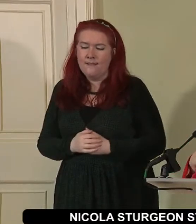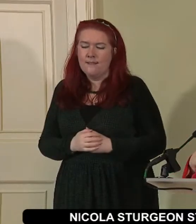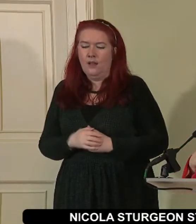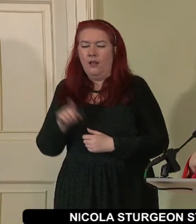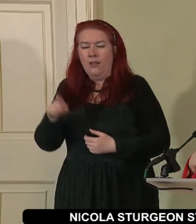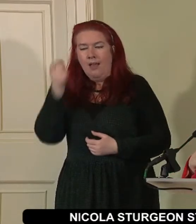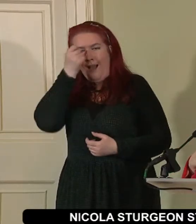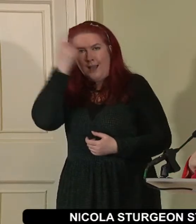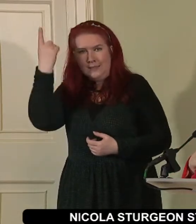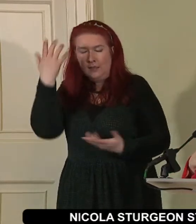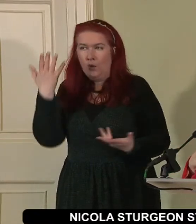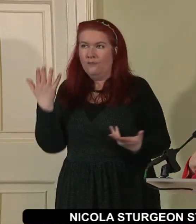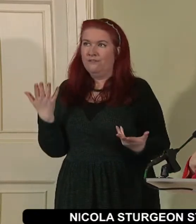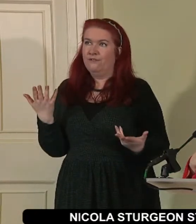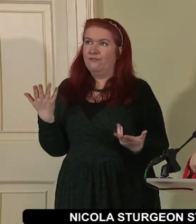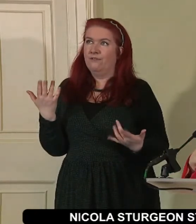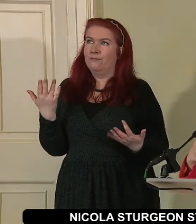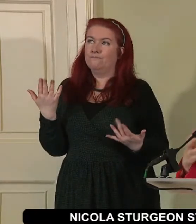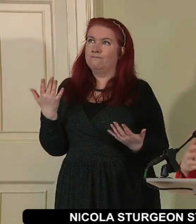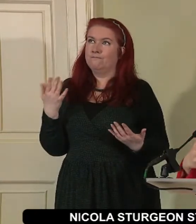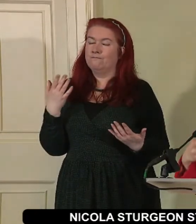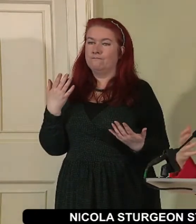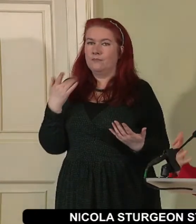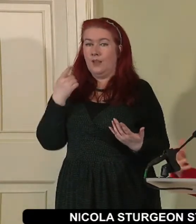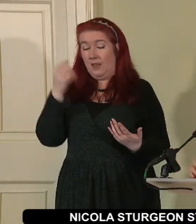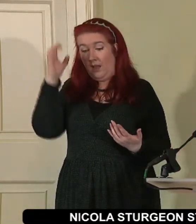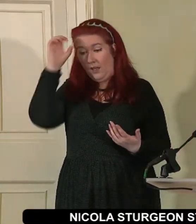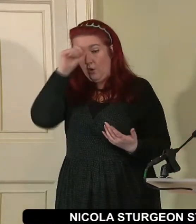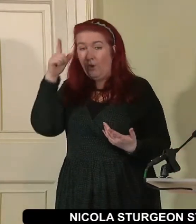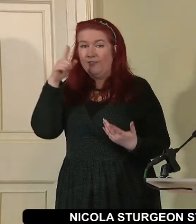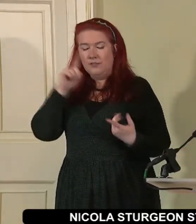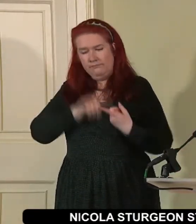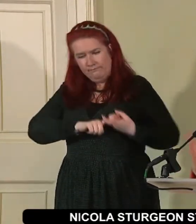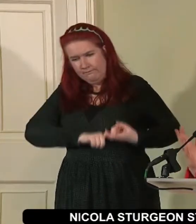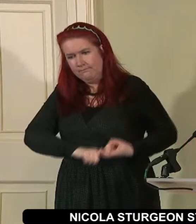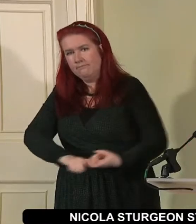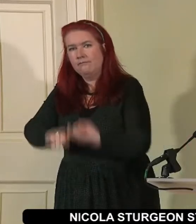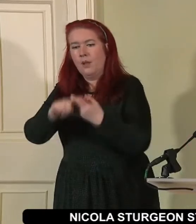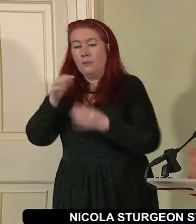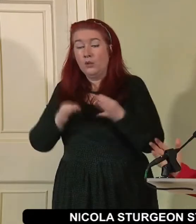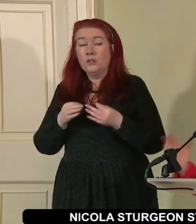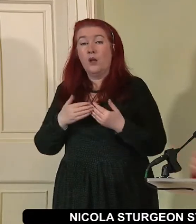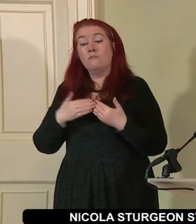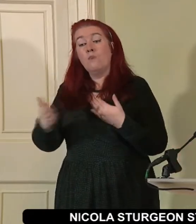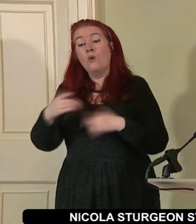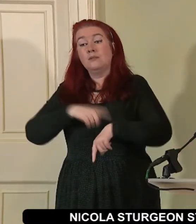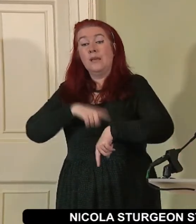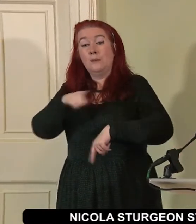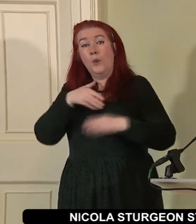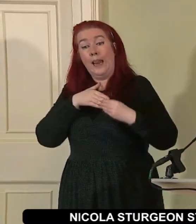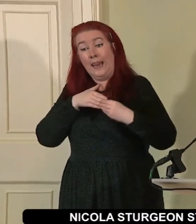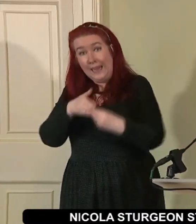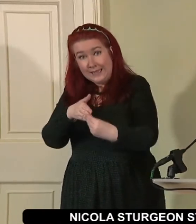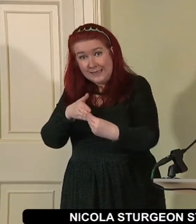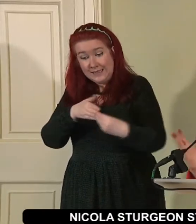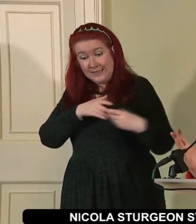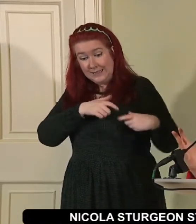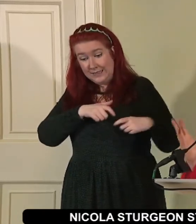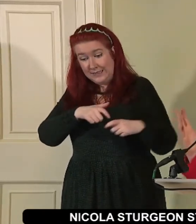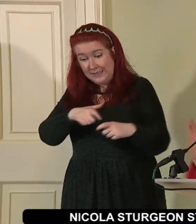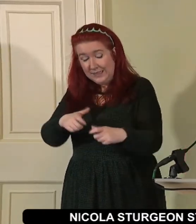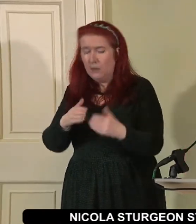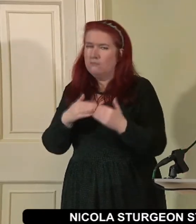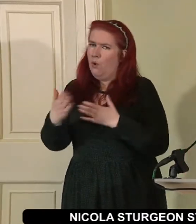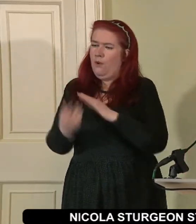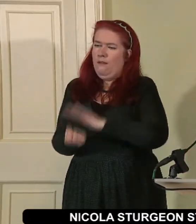of, you know, that whole idea of longevity in politics, the longer you lead, the more, you know, you will